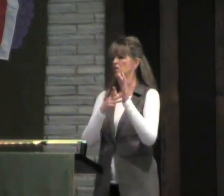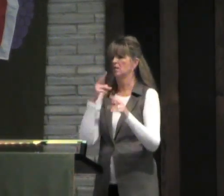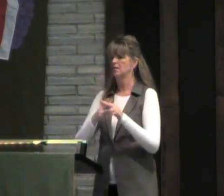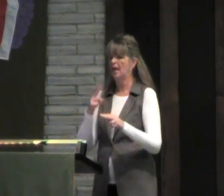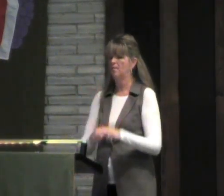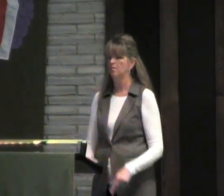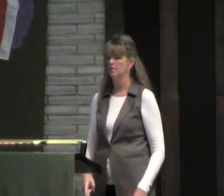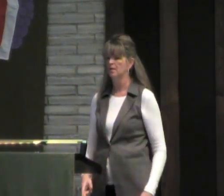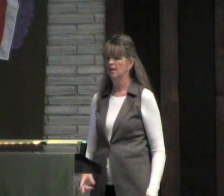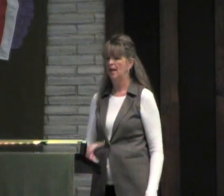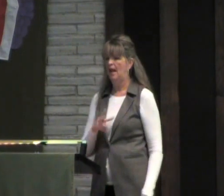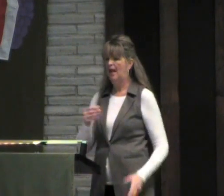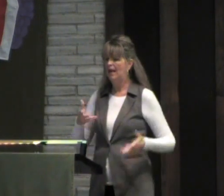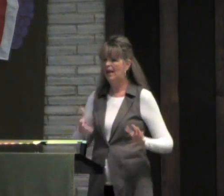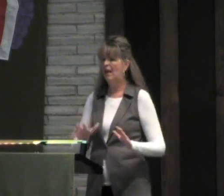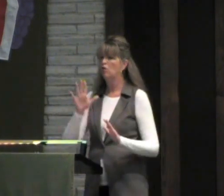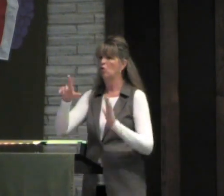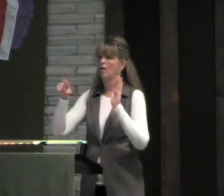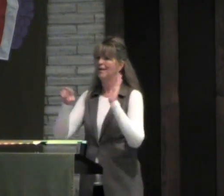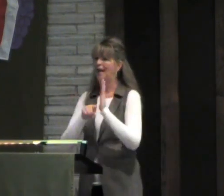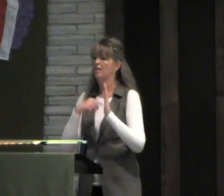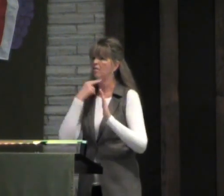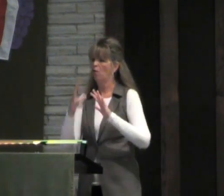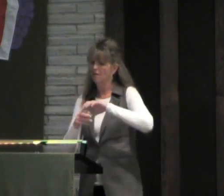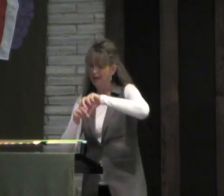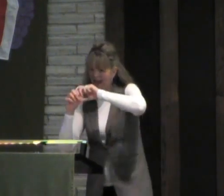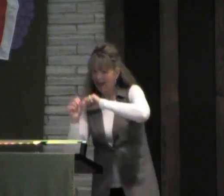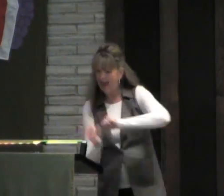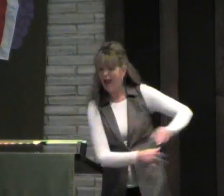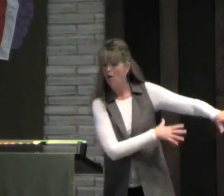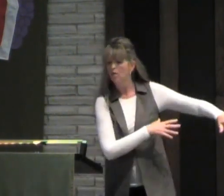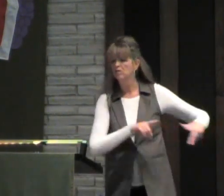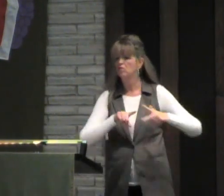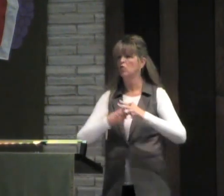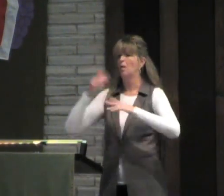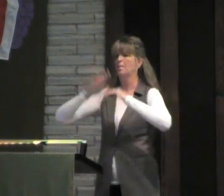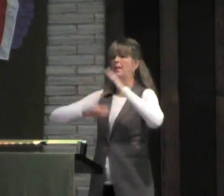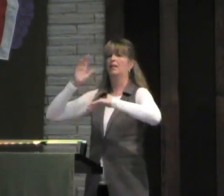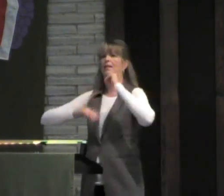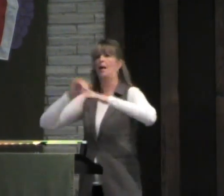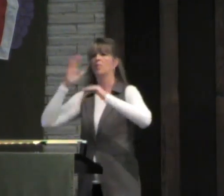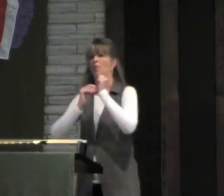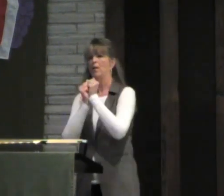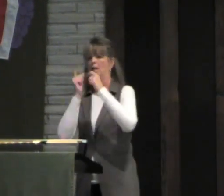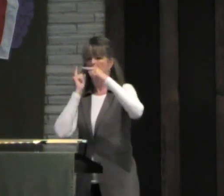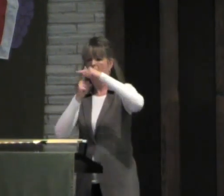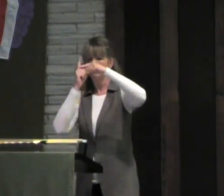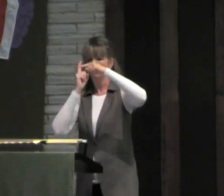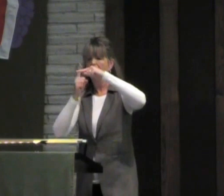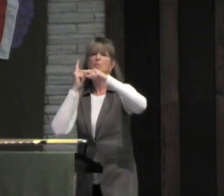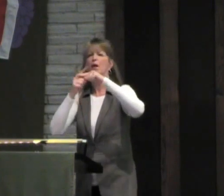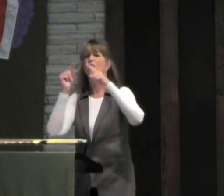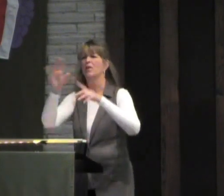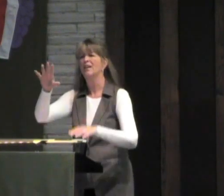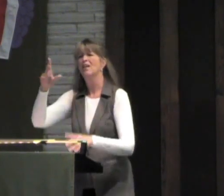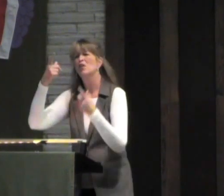Tell him to be gone in Jesus' name and allow your negative things to be thrown out and build yourself up